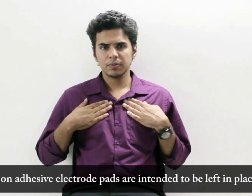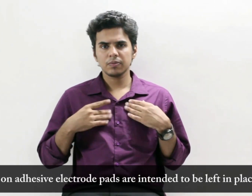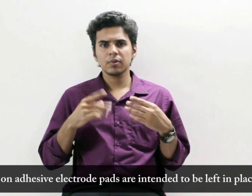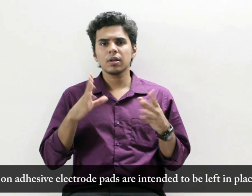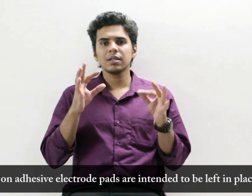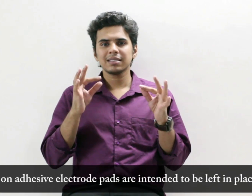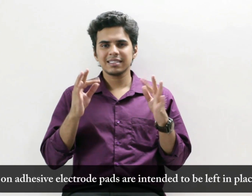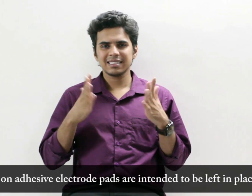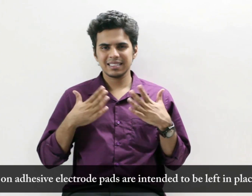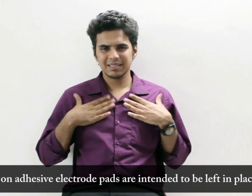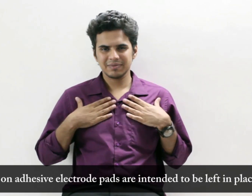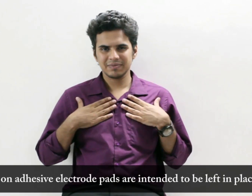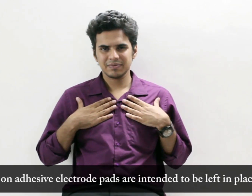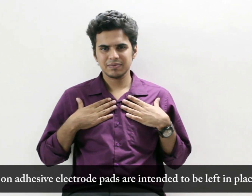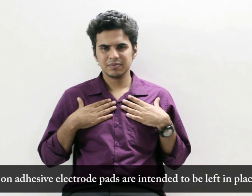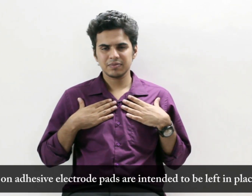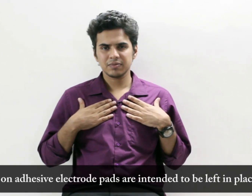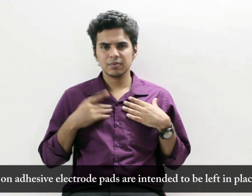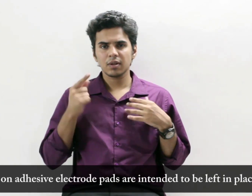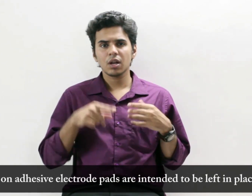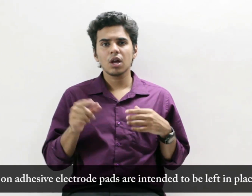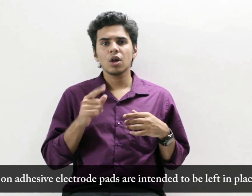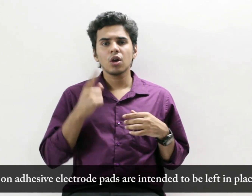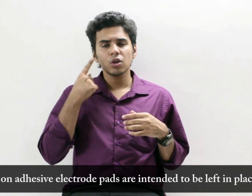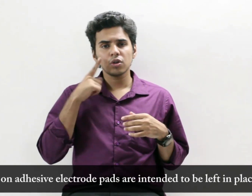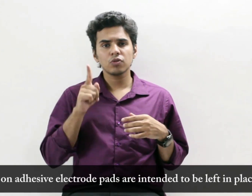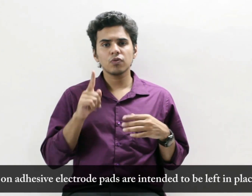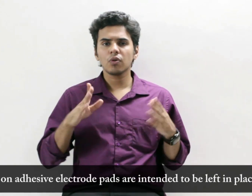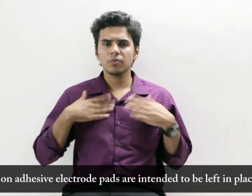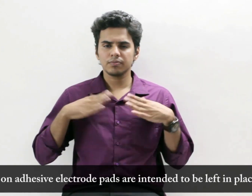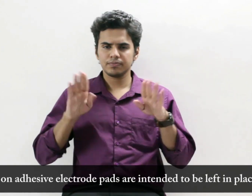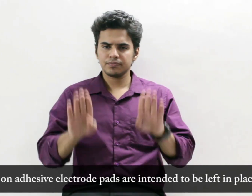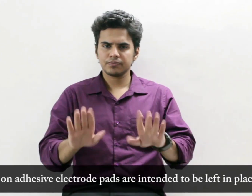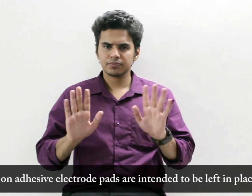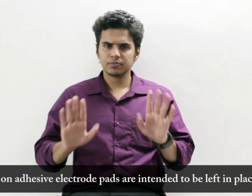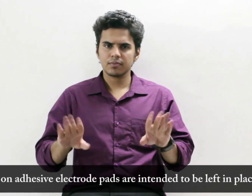Stick-on adhesive electrode pads are intended to be left in place.